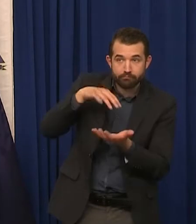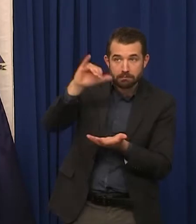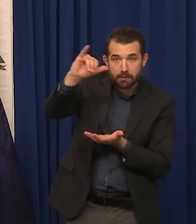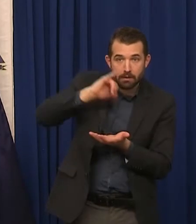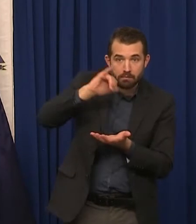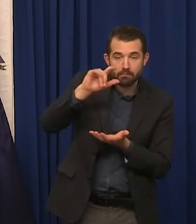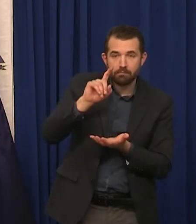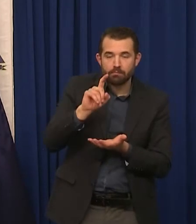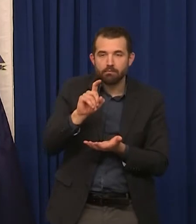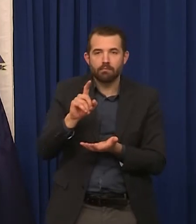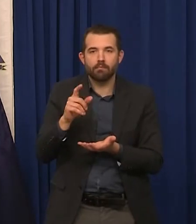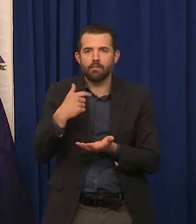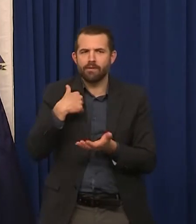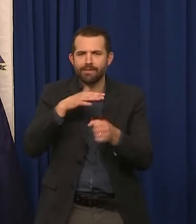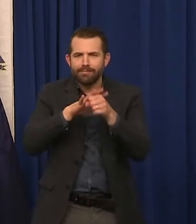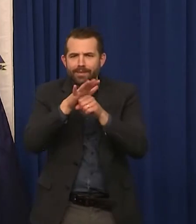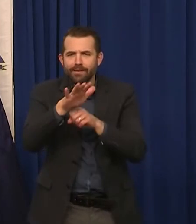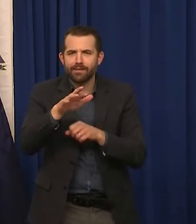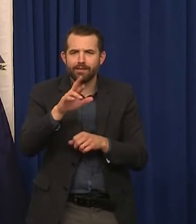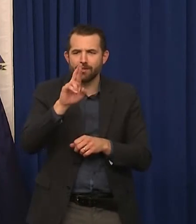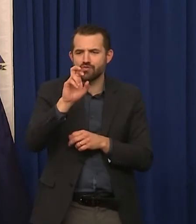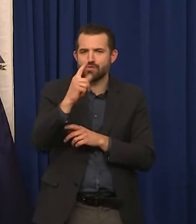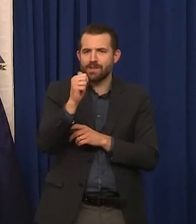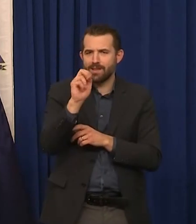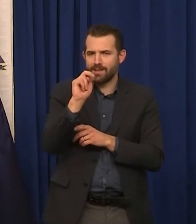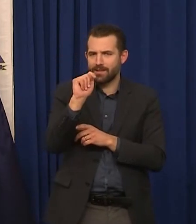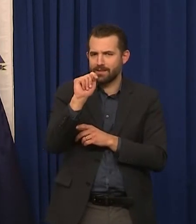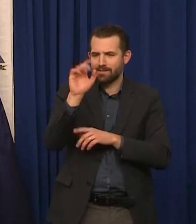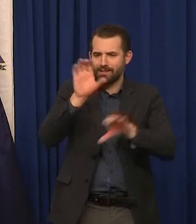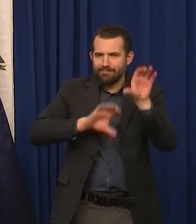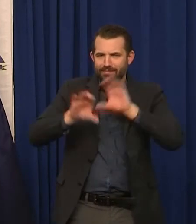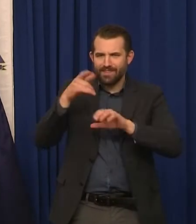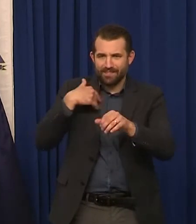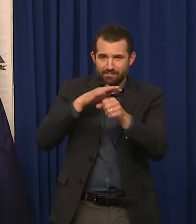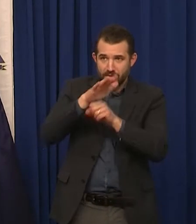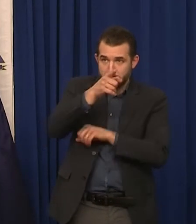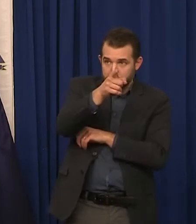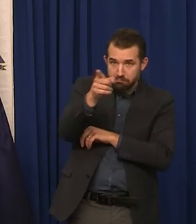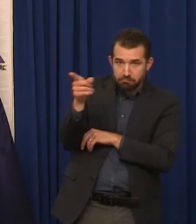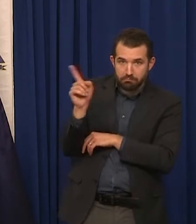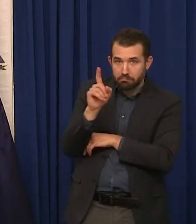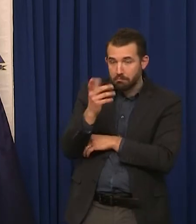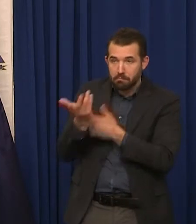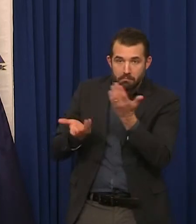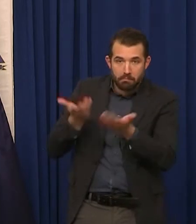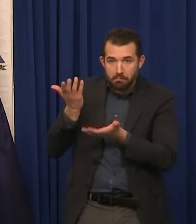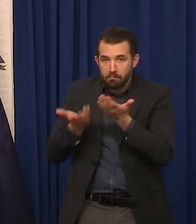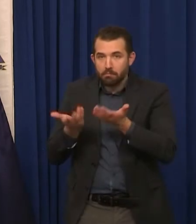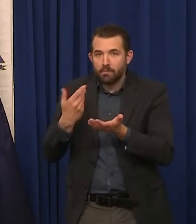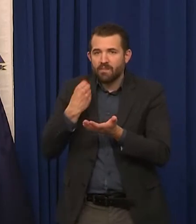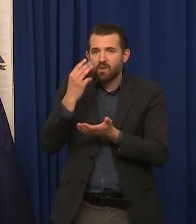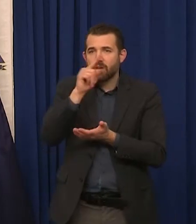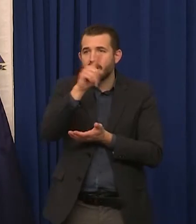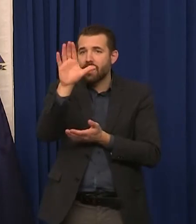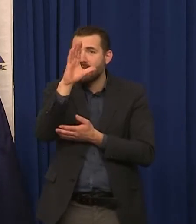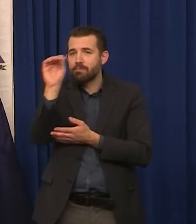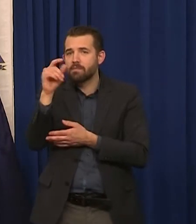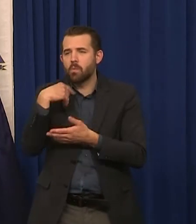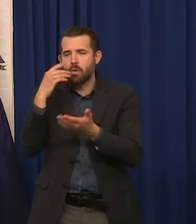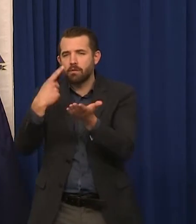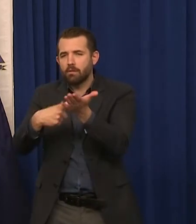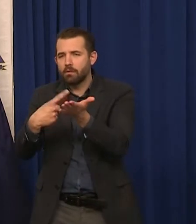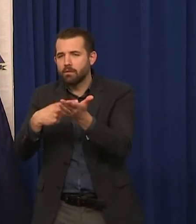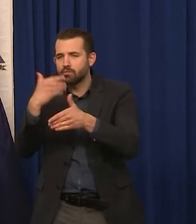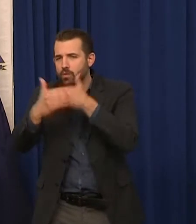of the reagents, the chemicals that we need. We've been in really active discussions with a couple of different companies. One in